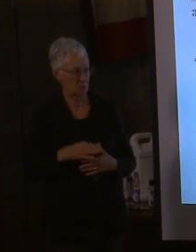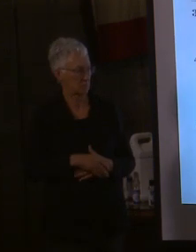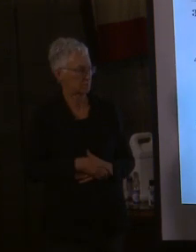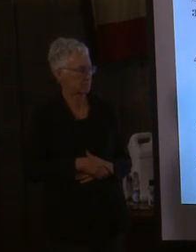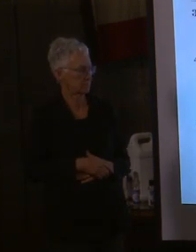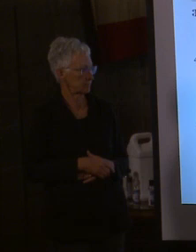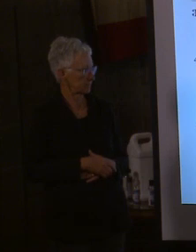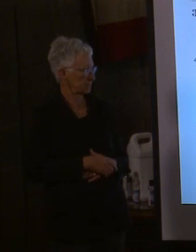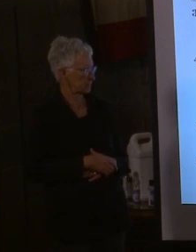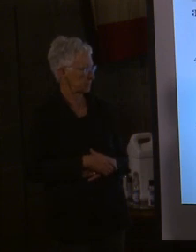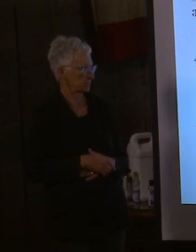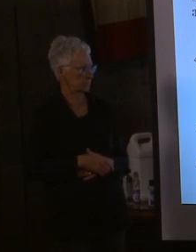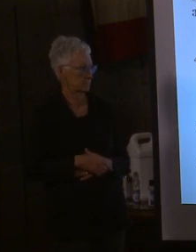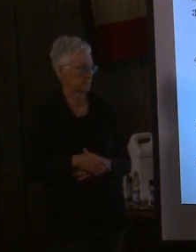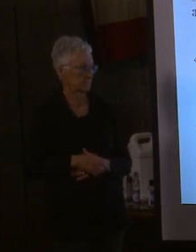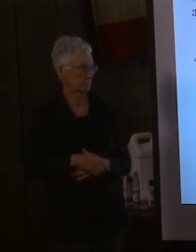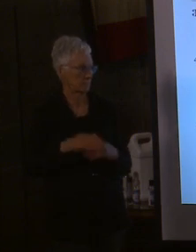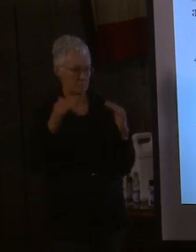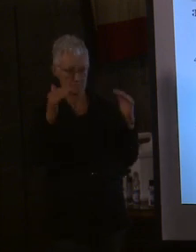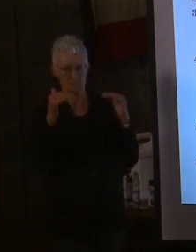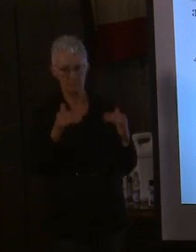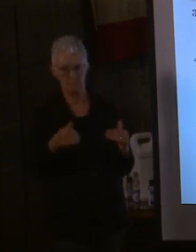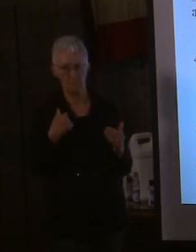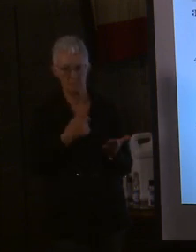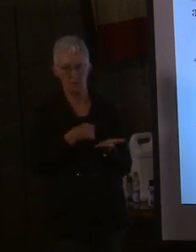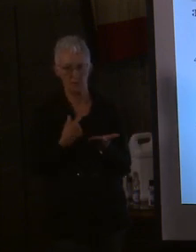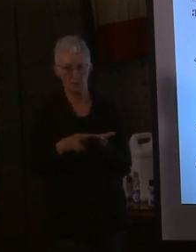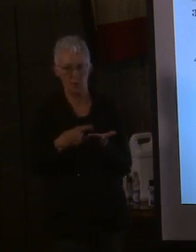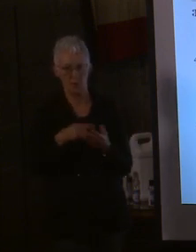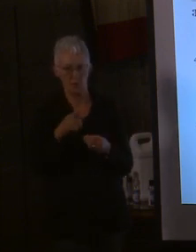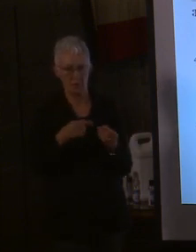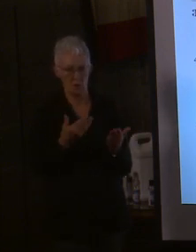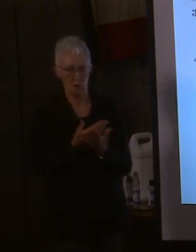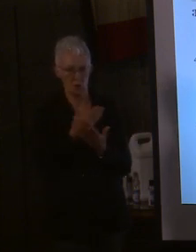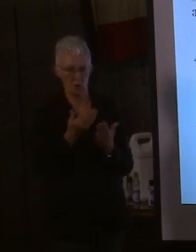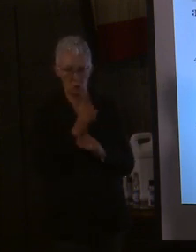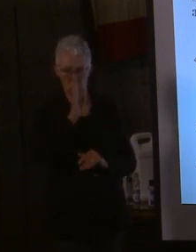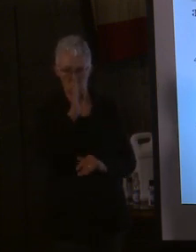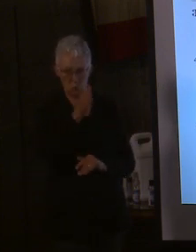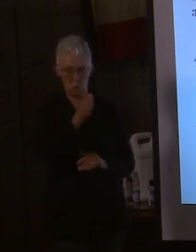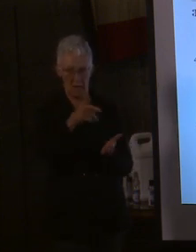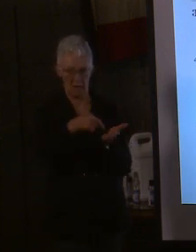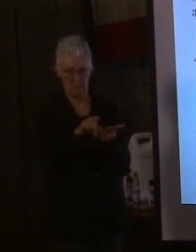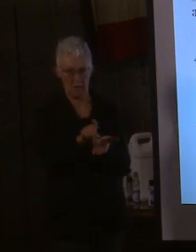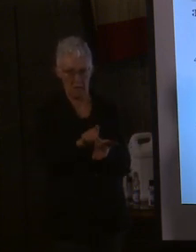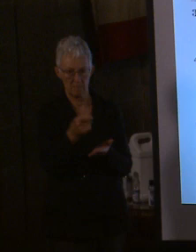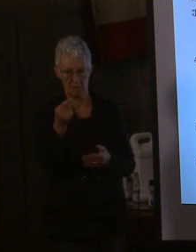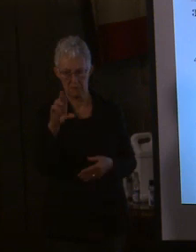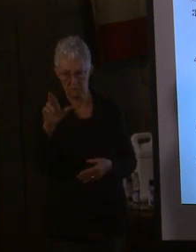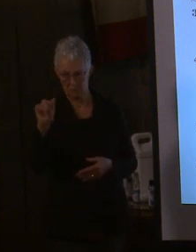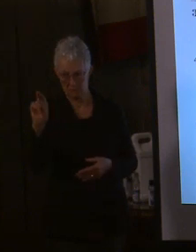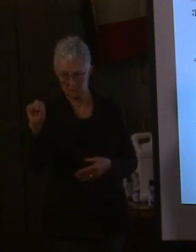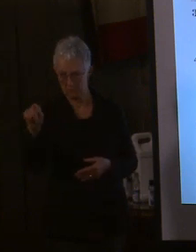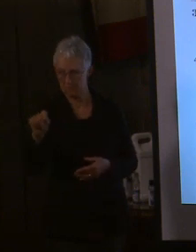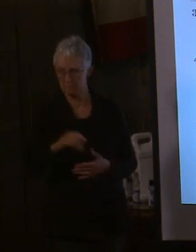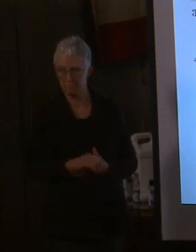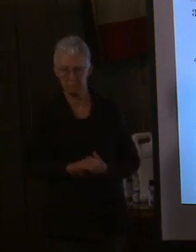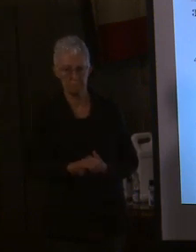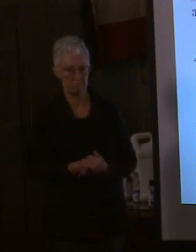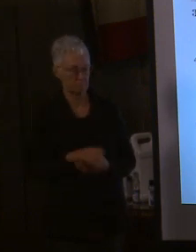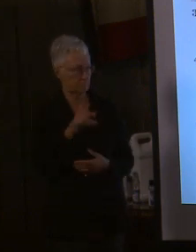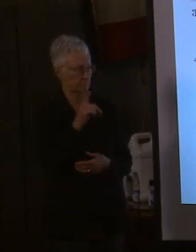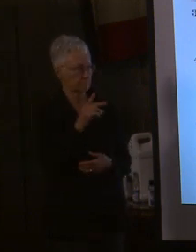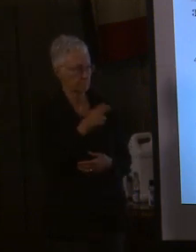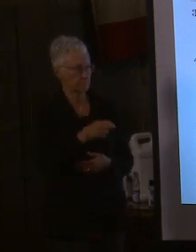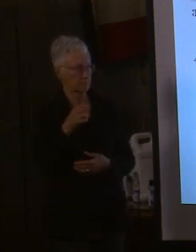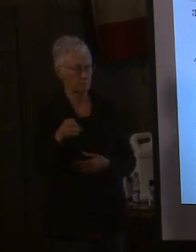slide. We talk about new direct payment grants. New direct payment grants.